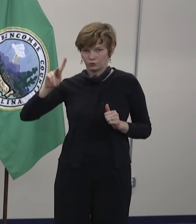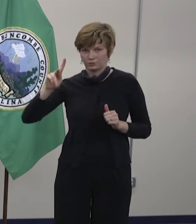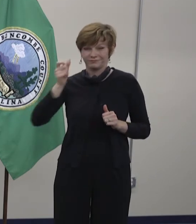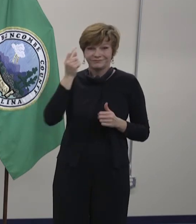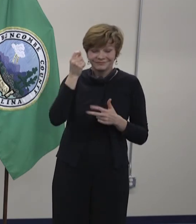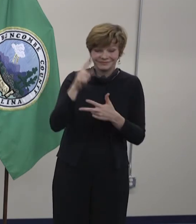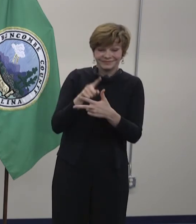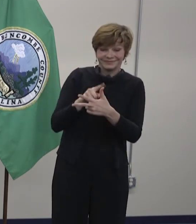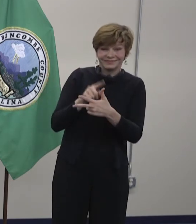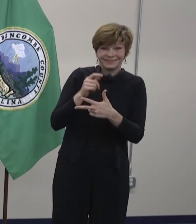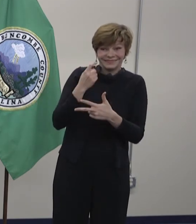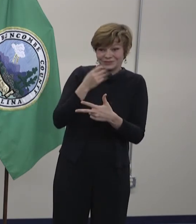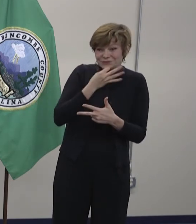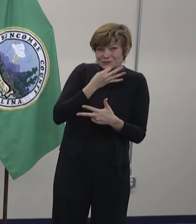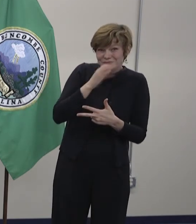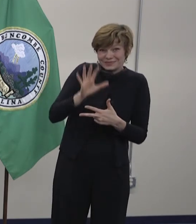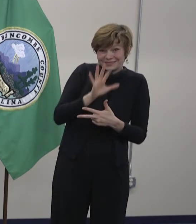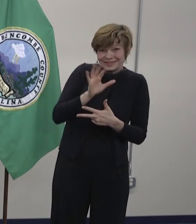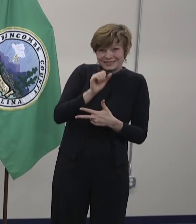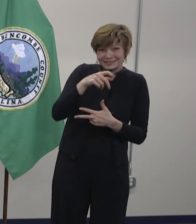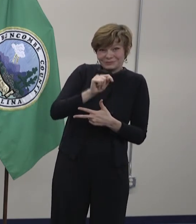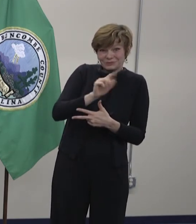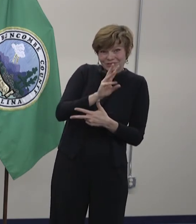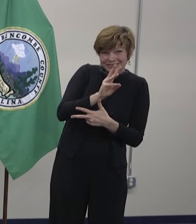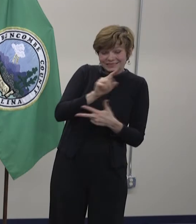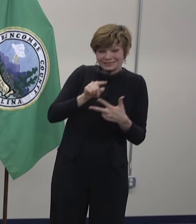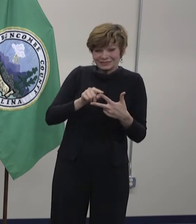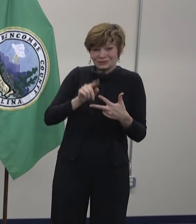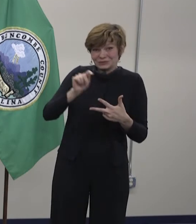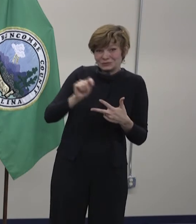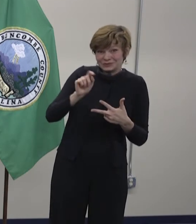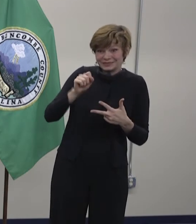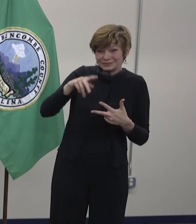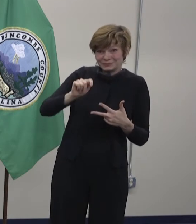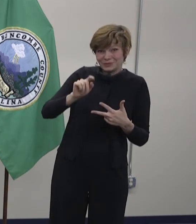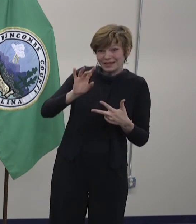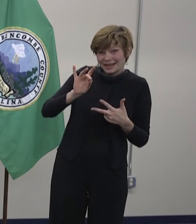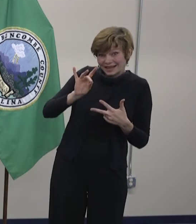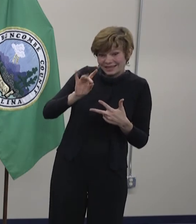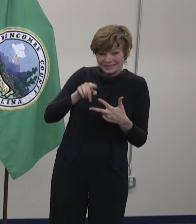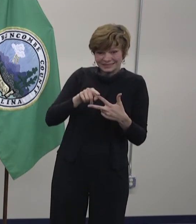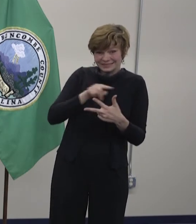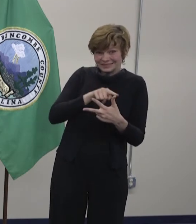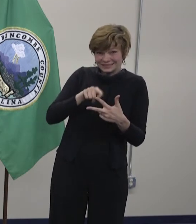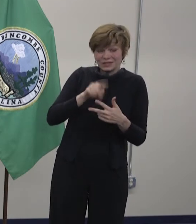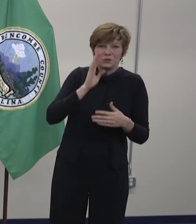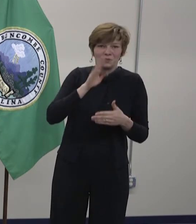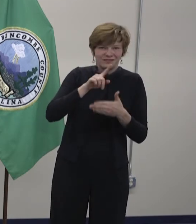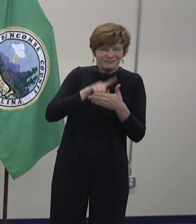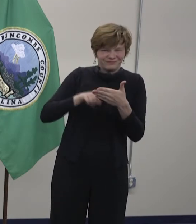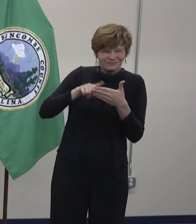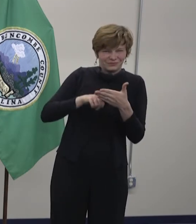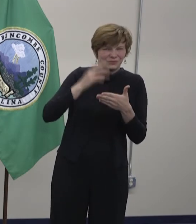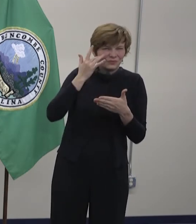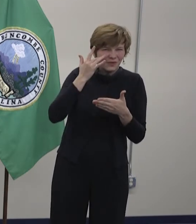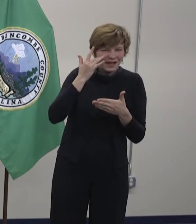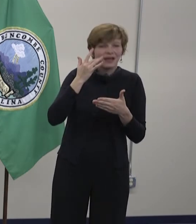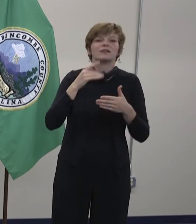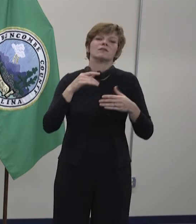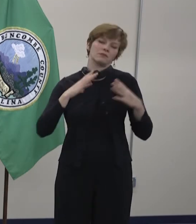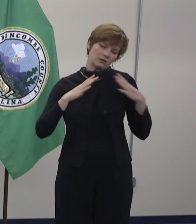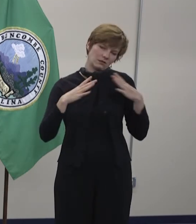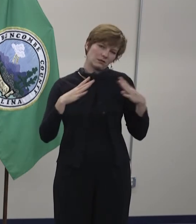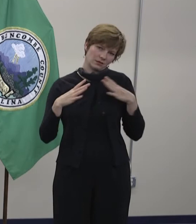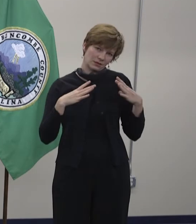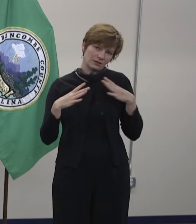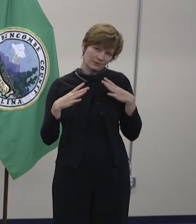6th and Tuesday, September 8th are canceled due to the Labor Day holiday. If you need testing during